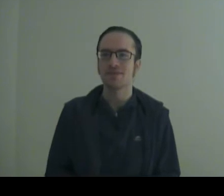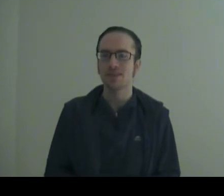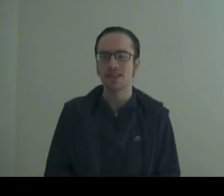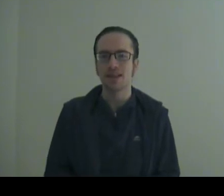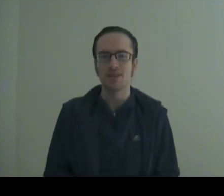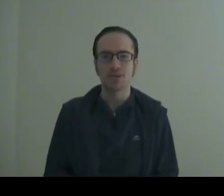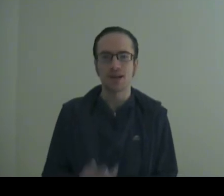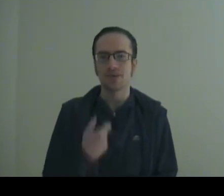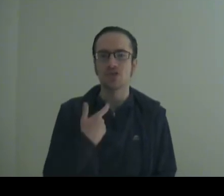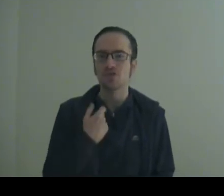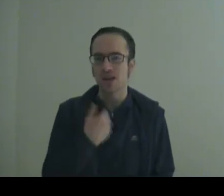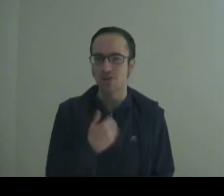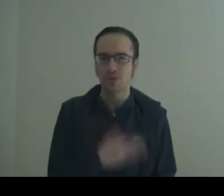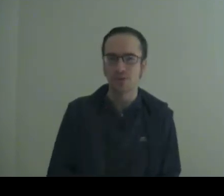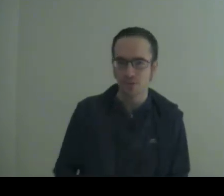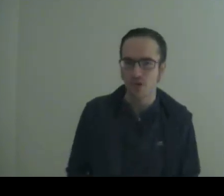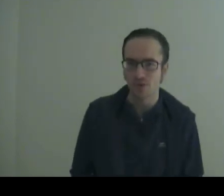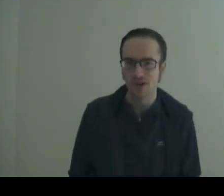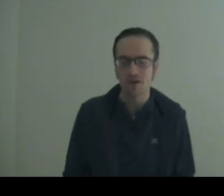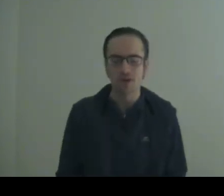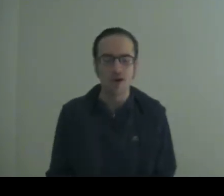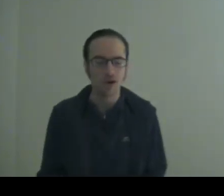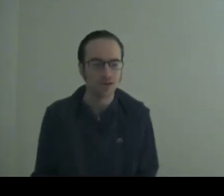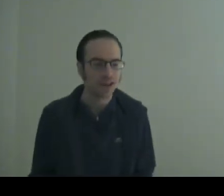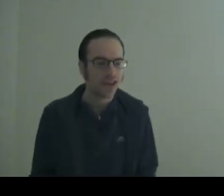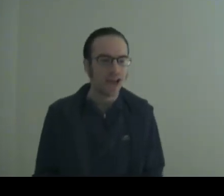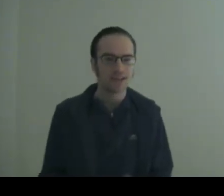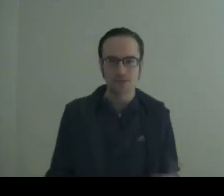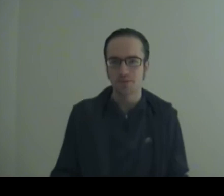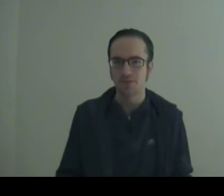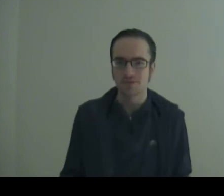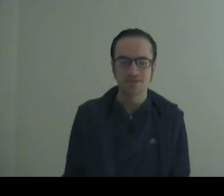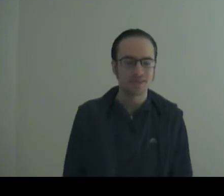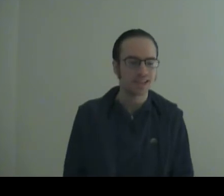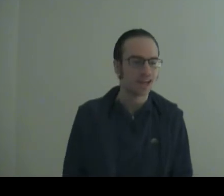fairly clever how he shoots out the throat of the guard. And so, yeah.